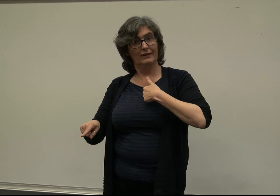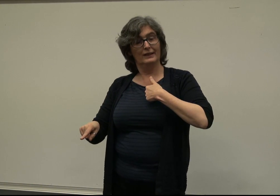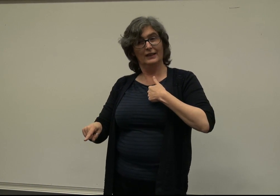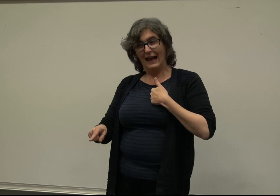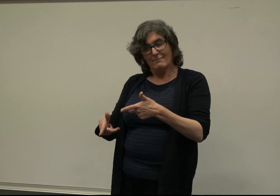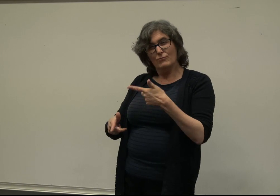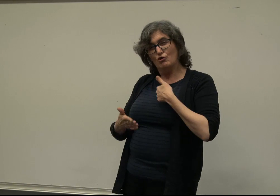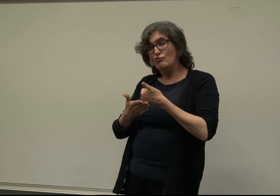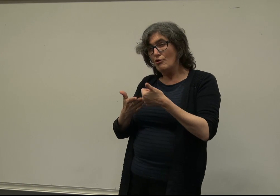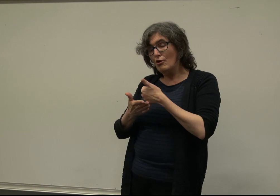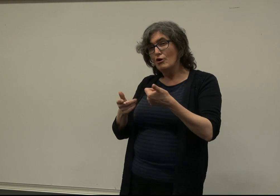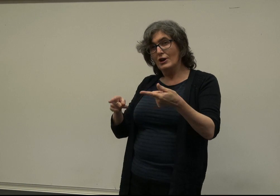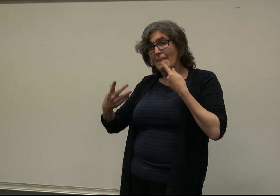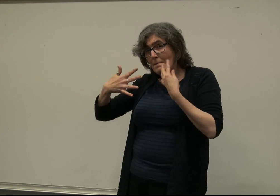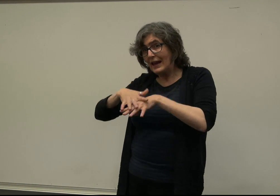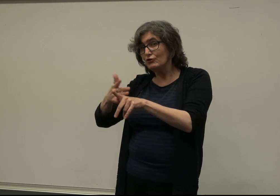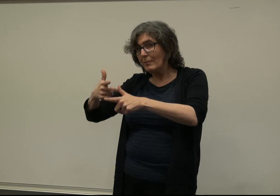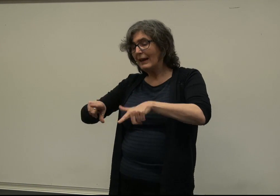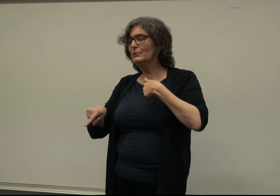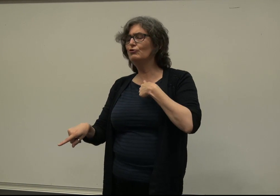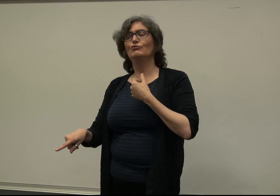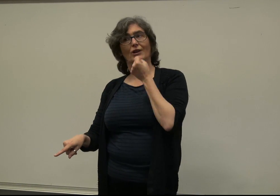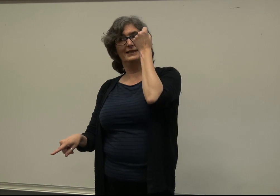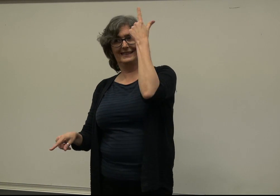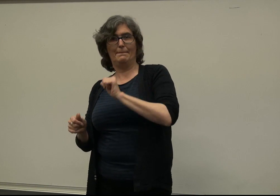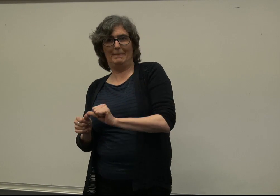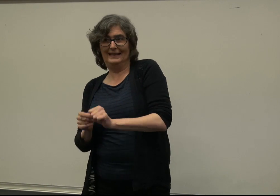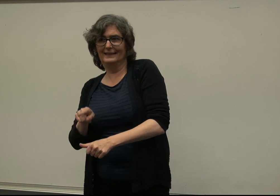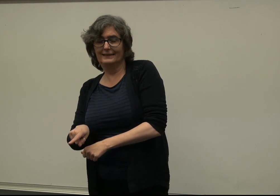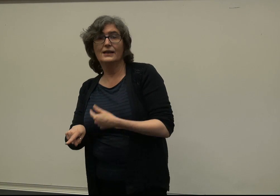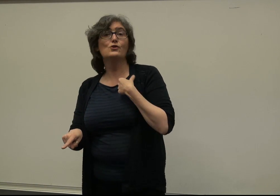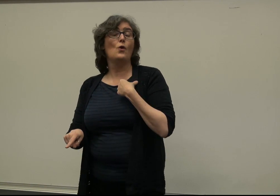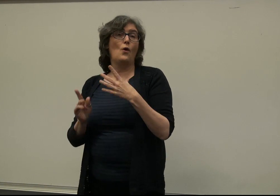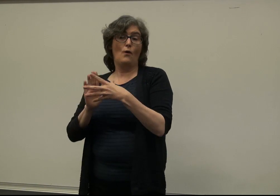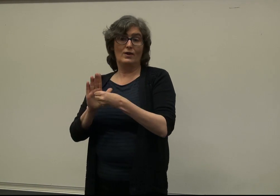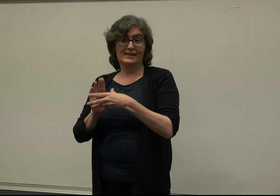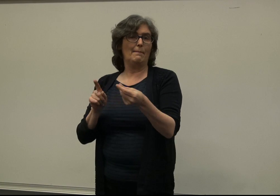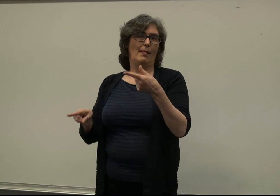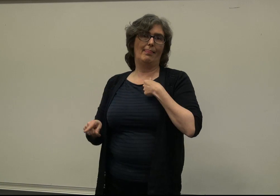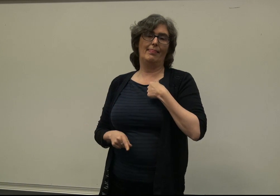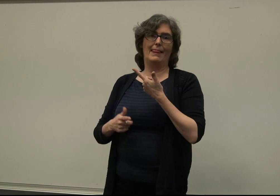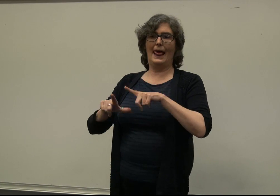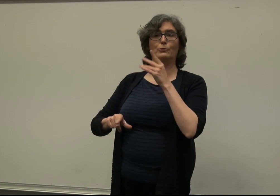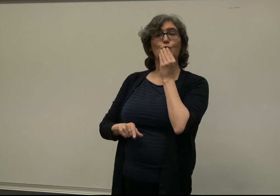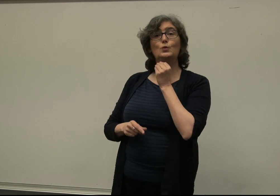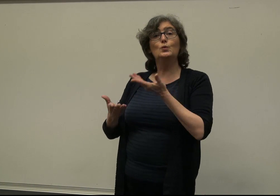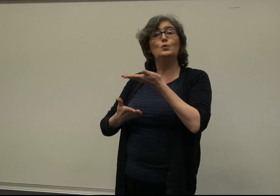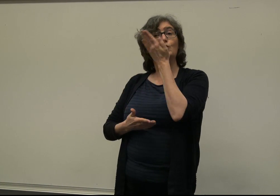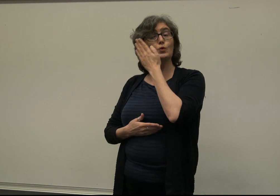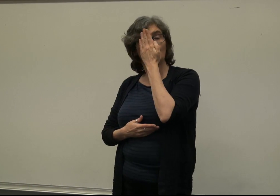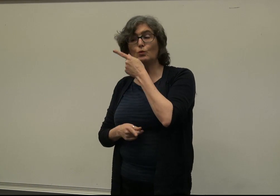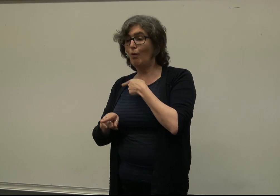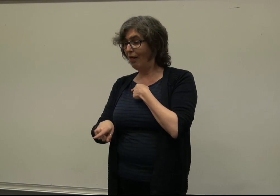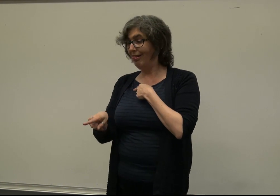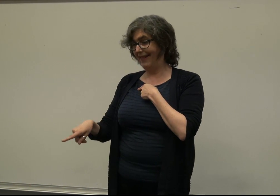So, for example, the language of schooling. Remember that one of the misconceptions is that a bilingual child may have a